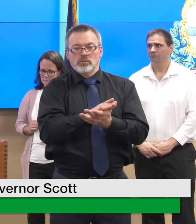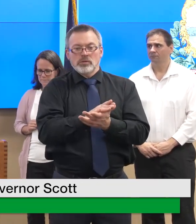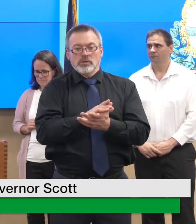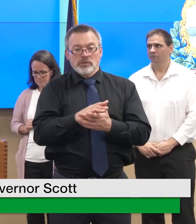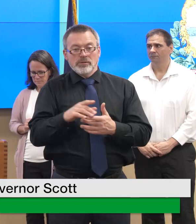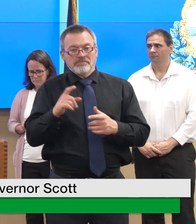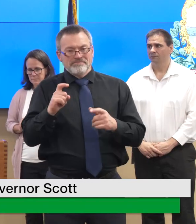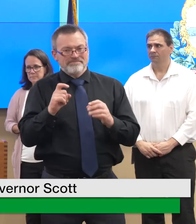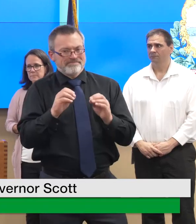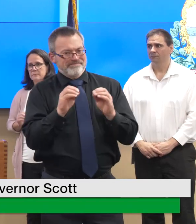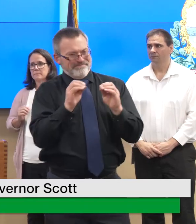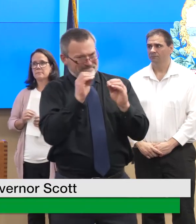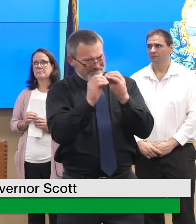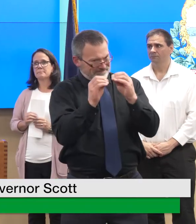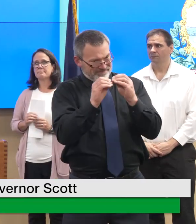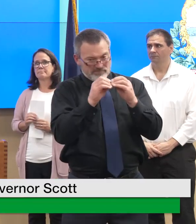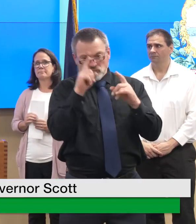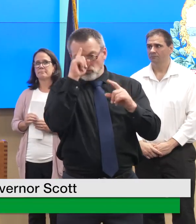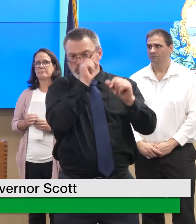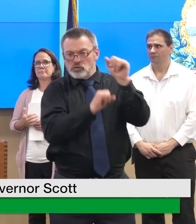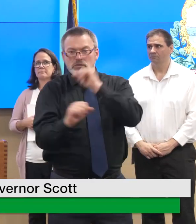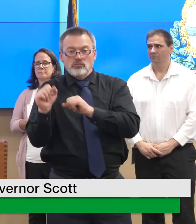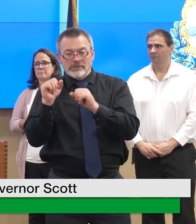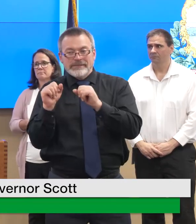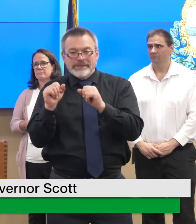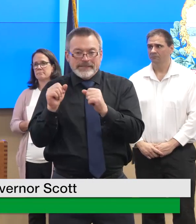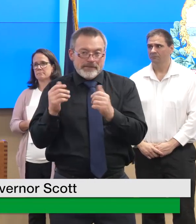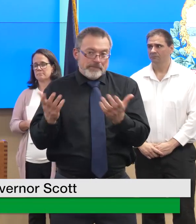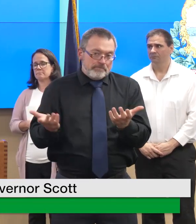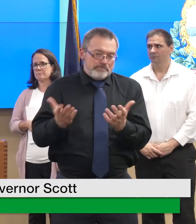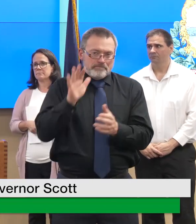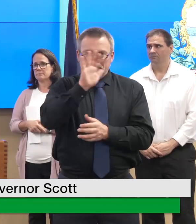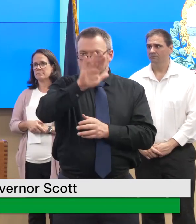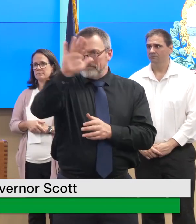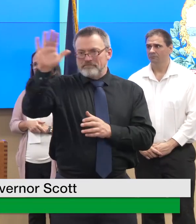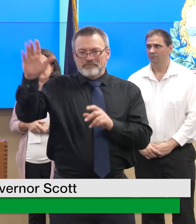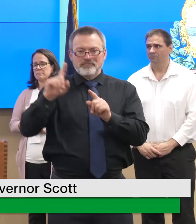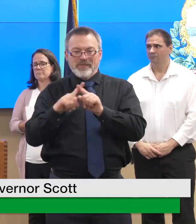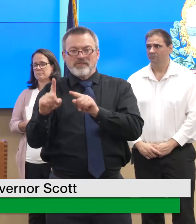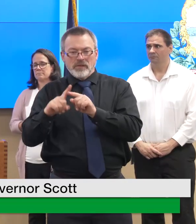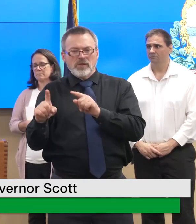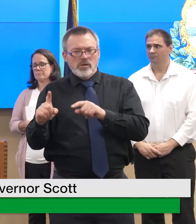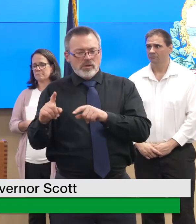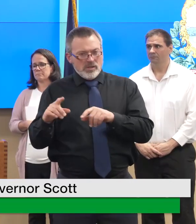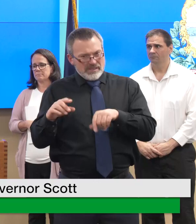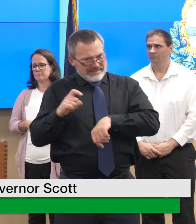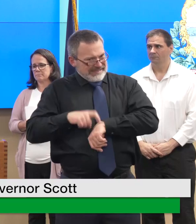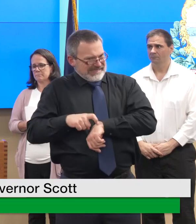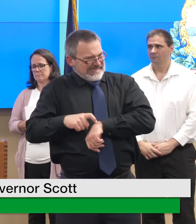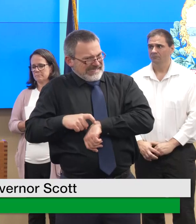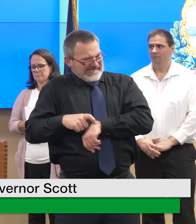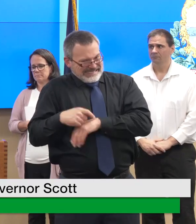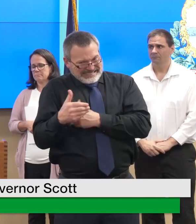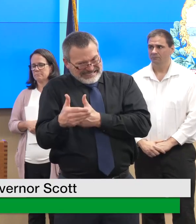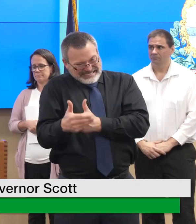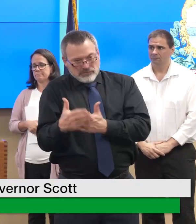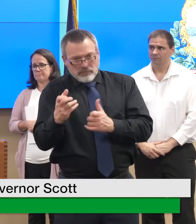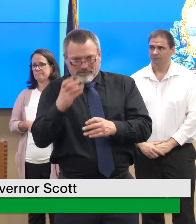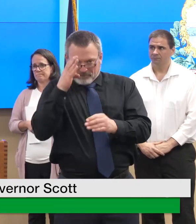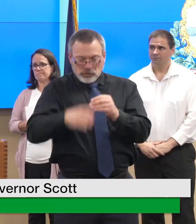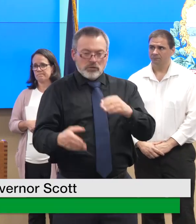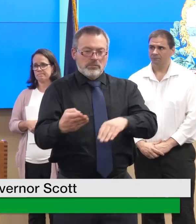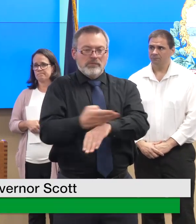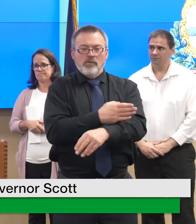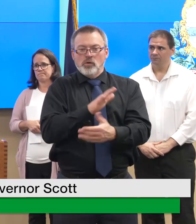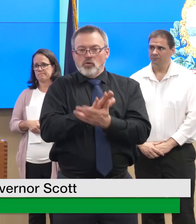strategies. I don't know if they're going to work, but they're working feverishly to get that accomplished, and then they'll be tested